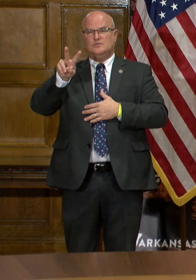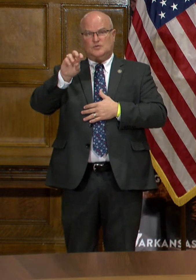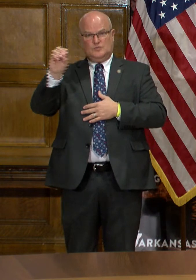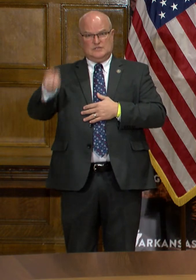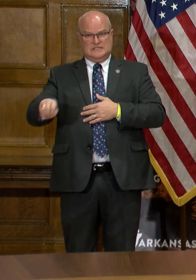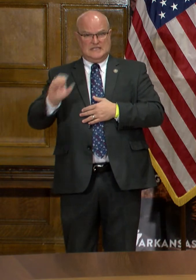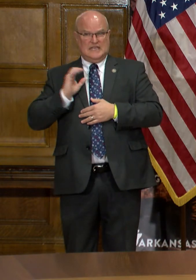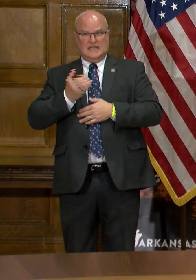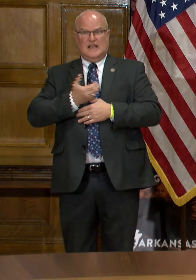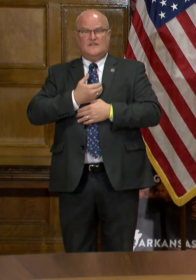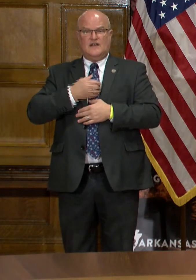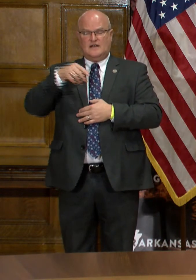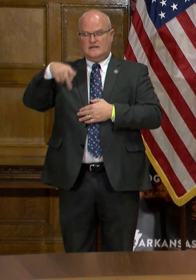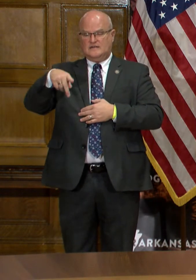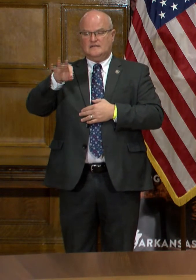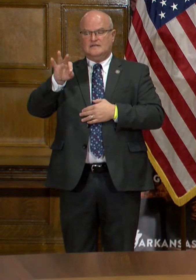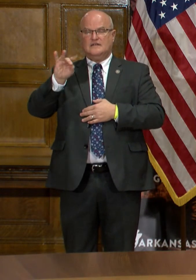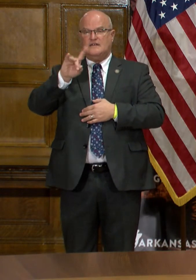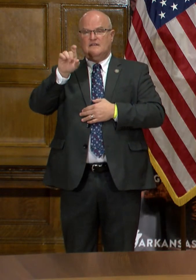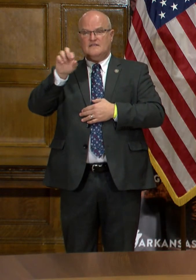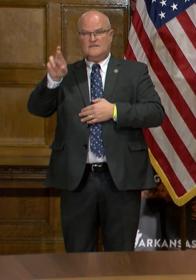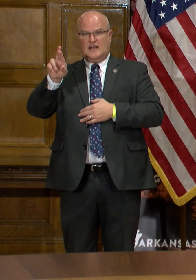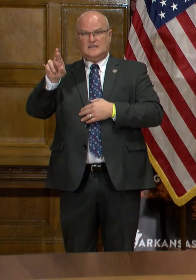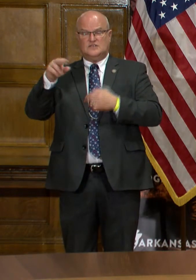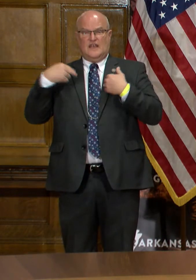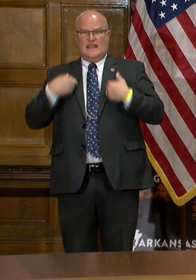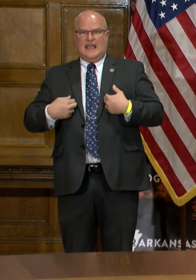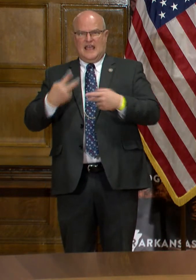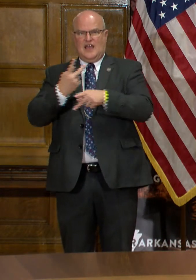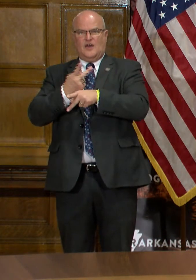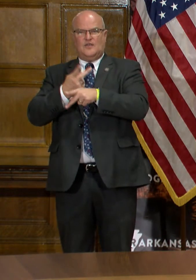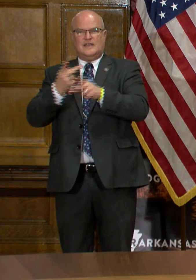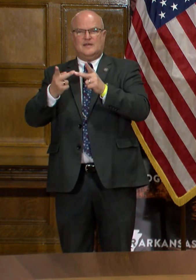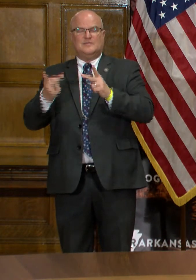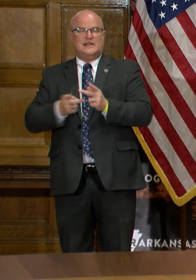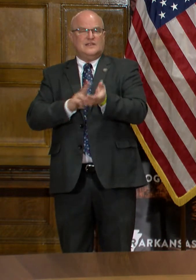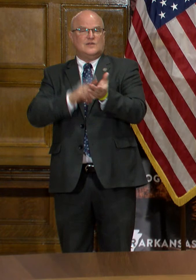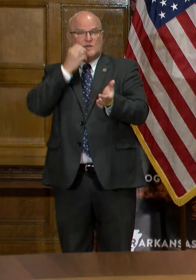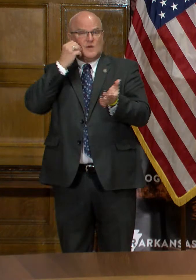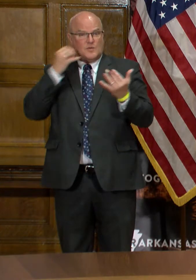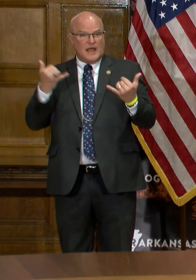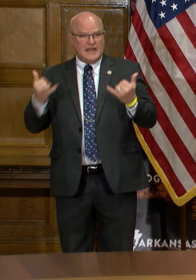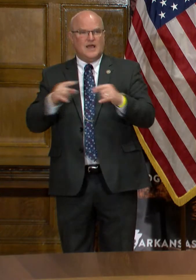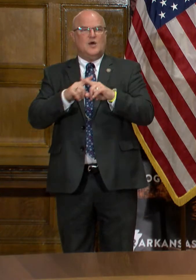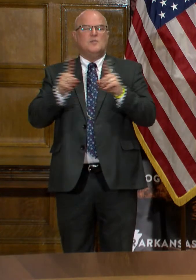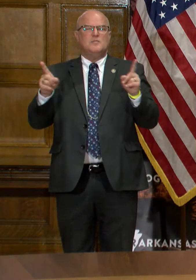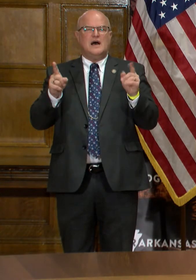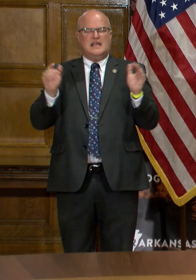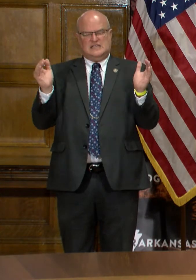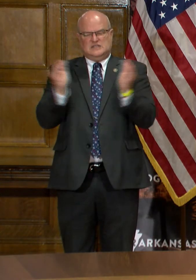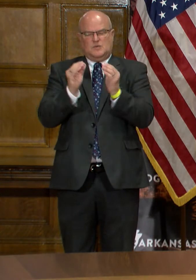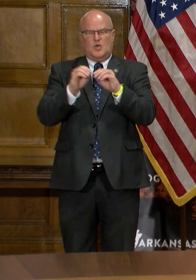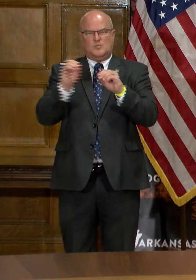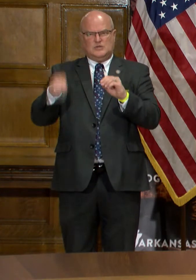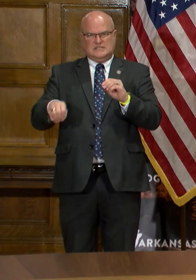48.2% of our Pfizer vaccine, which is in our healthcare facilities, out, but it's a much smaller percent when it comes to